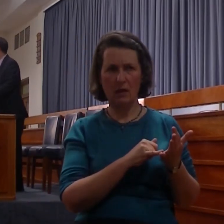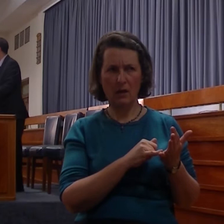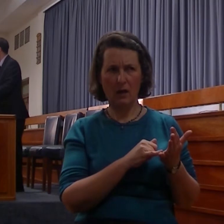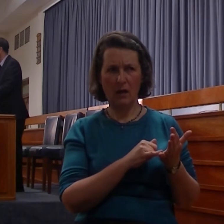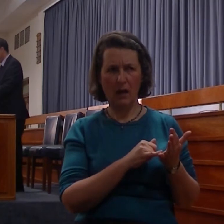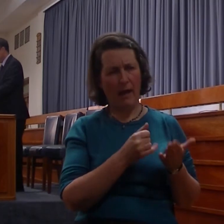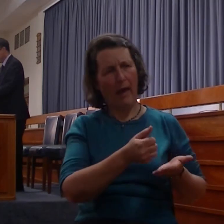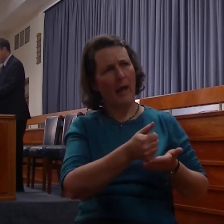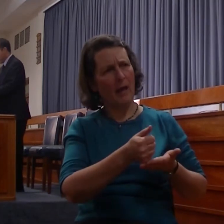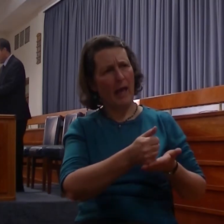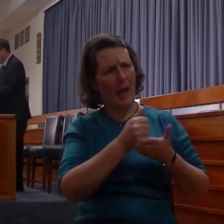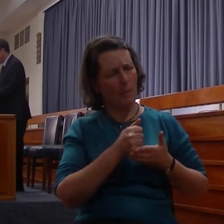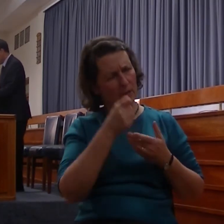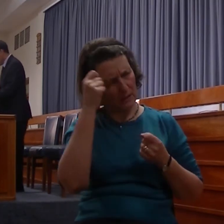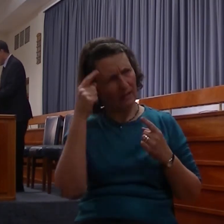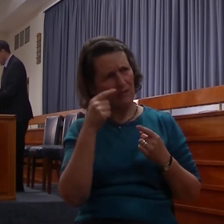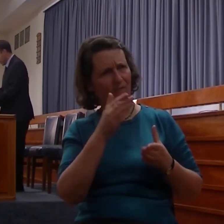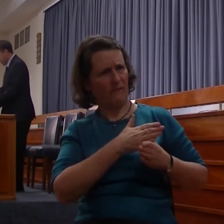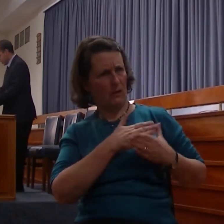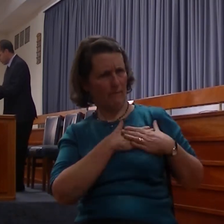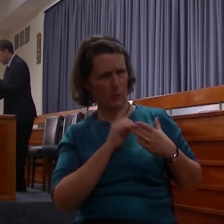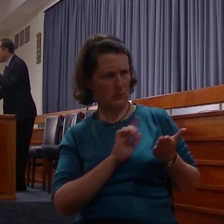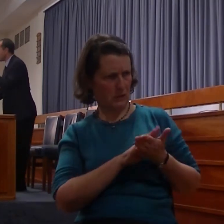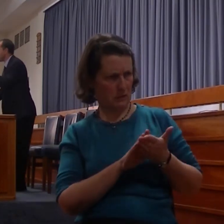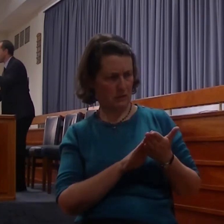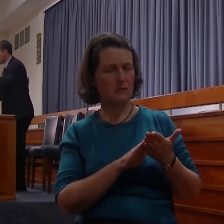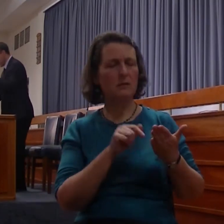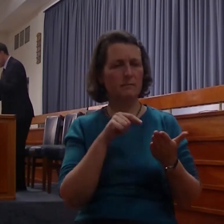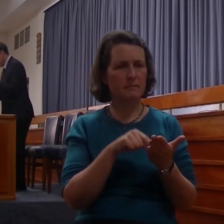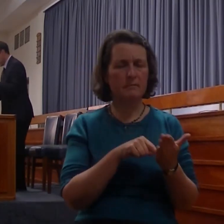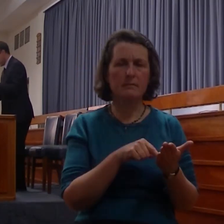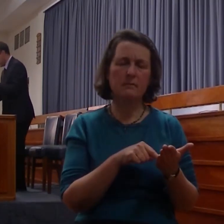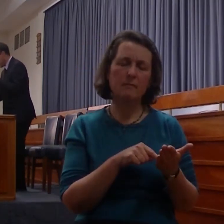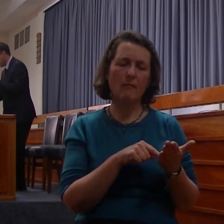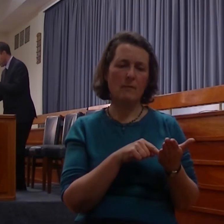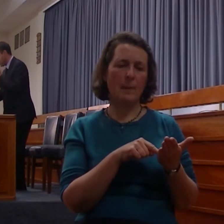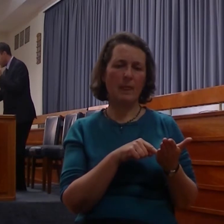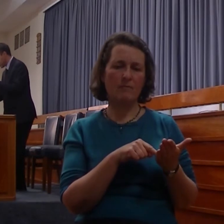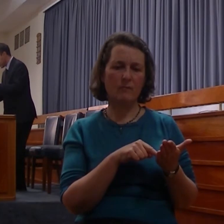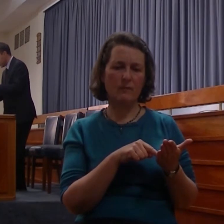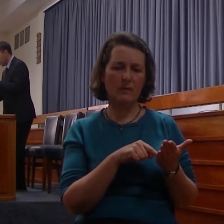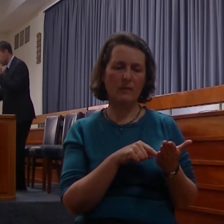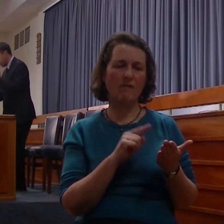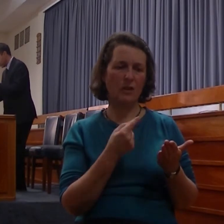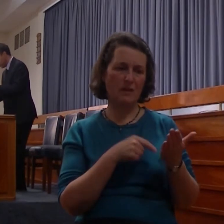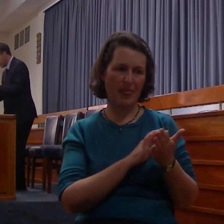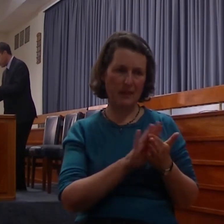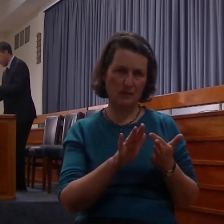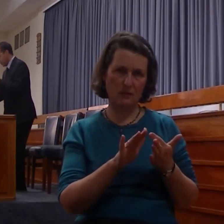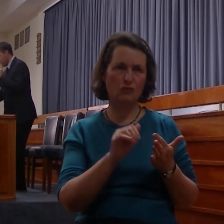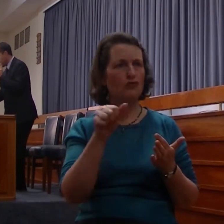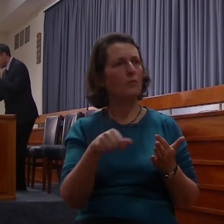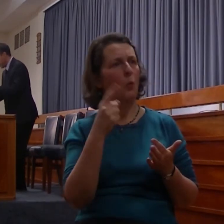real meaning or a clear idea about that first law which they have left. So 1